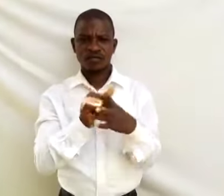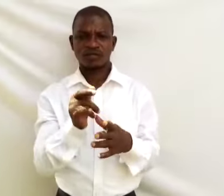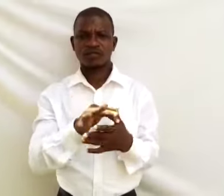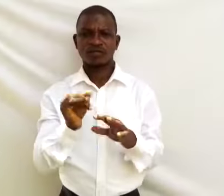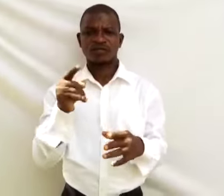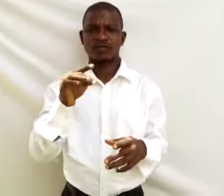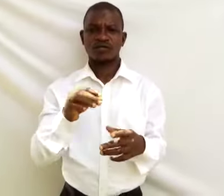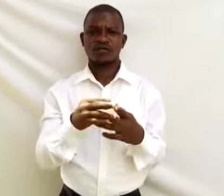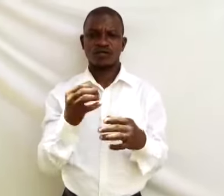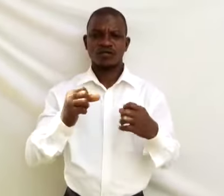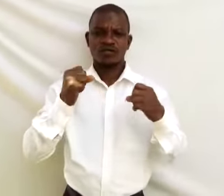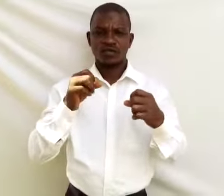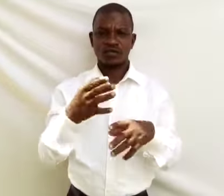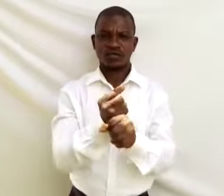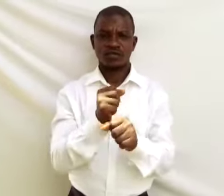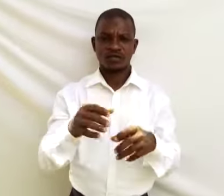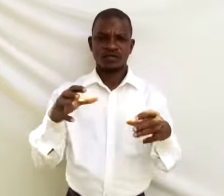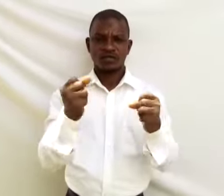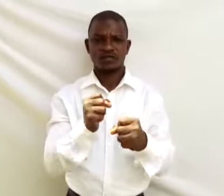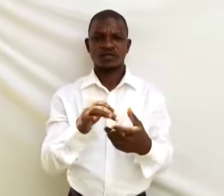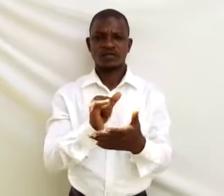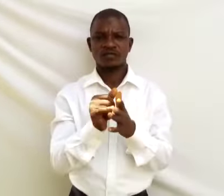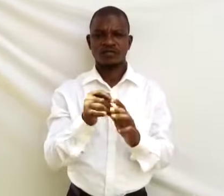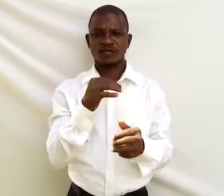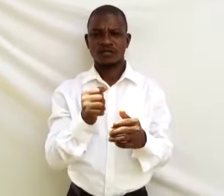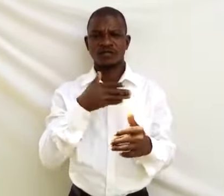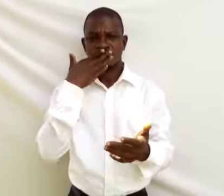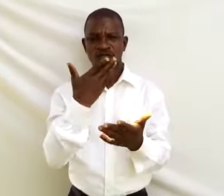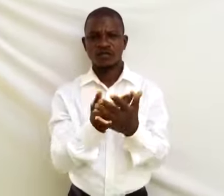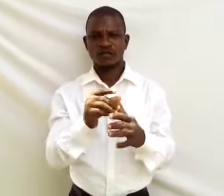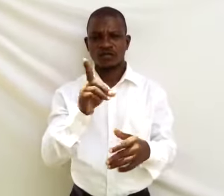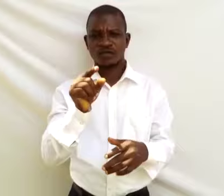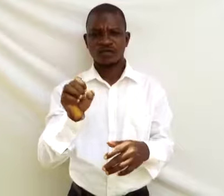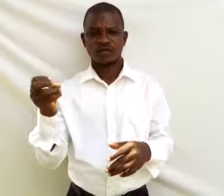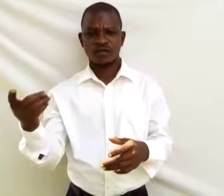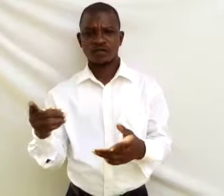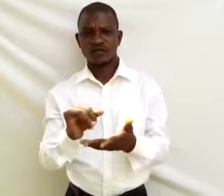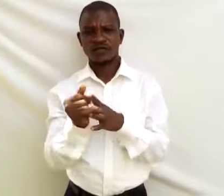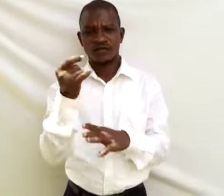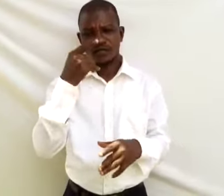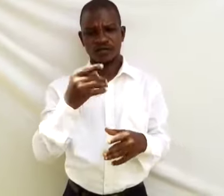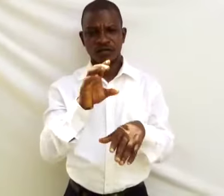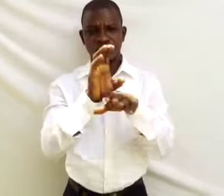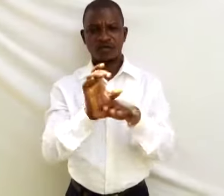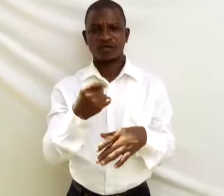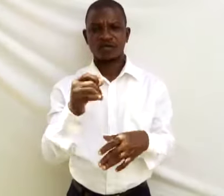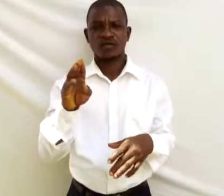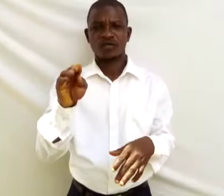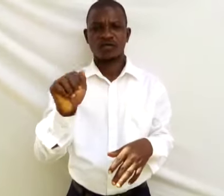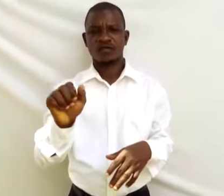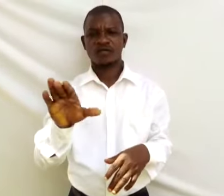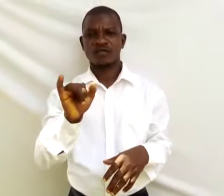solid consistency, which is a good device for the culture of bacteria on a solid surface.